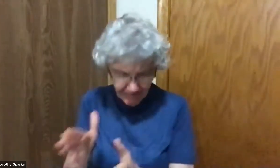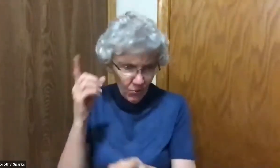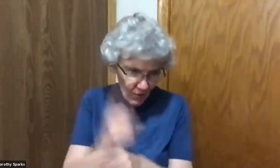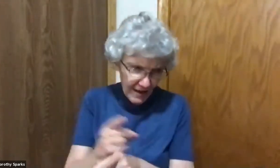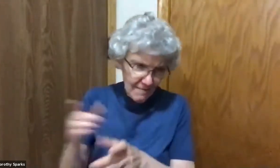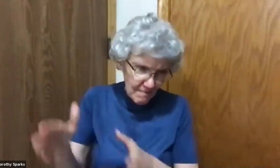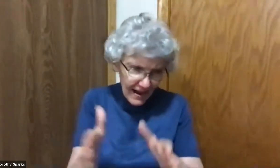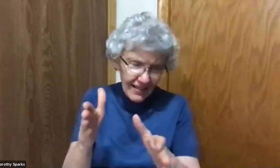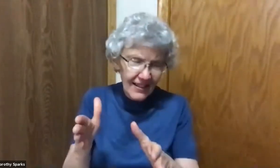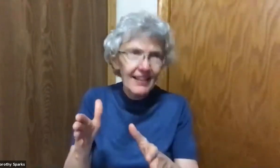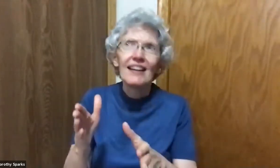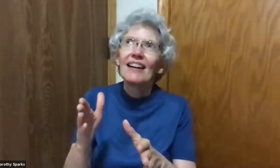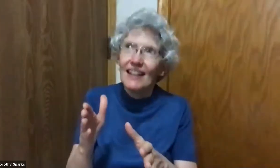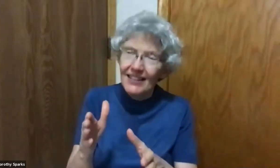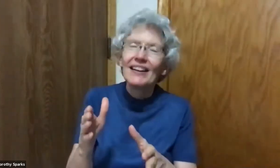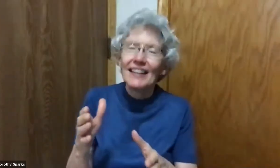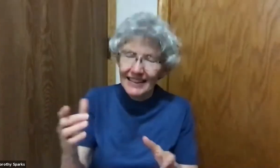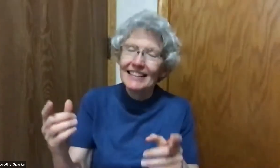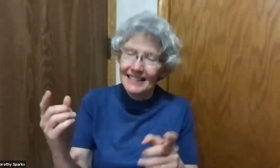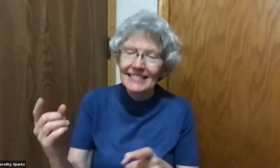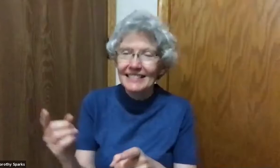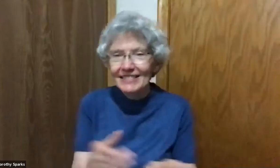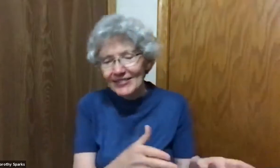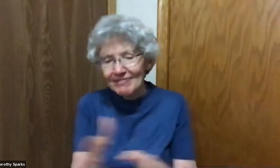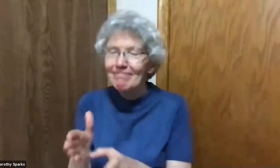for the sake of God's good name.